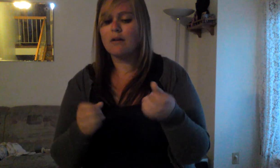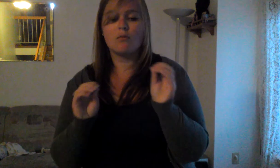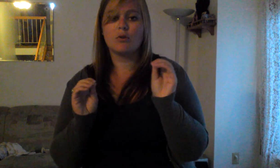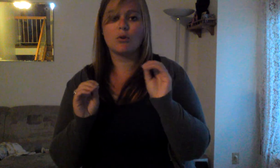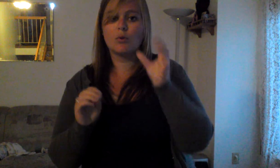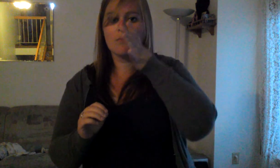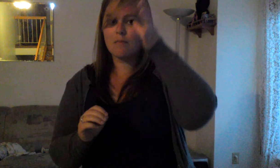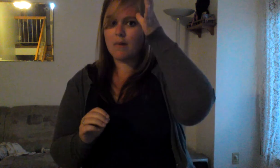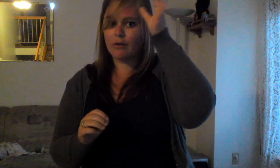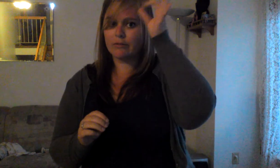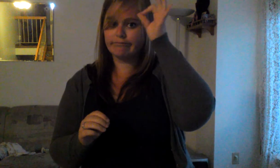Have nice day.